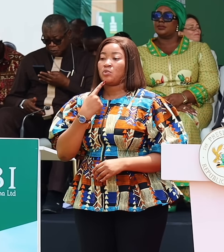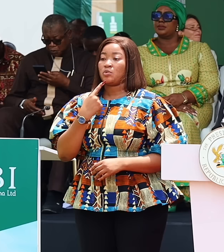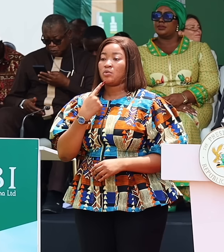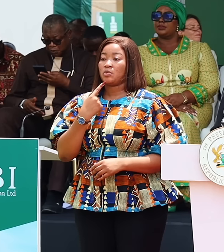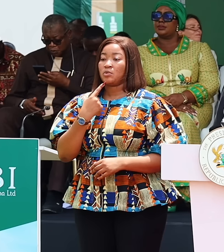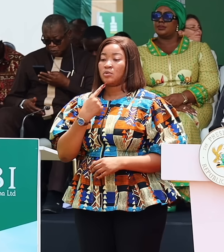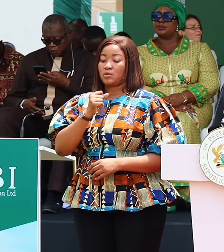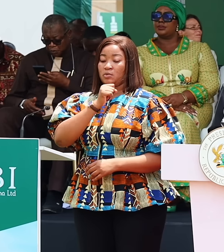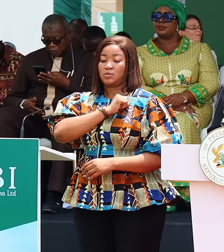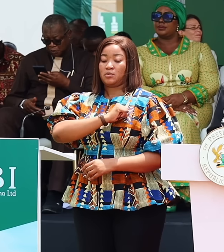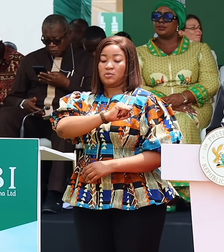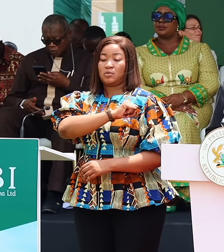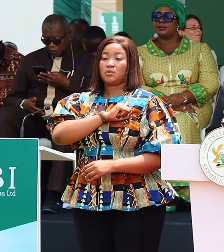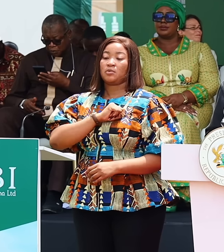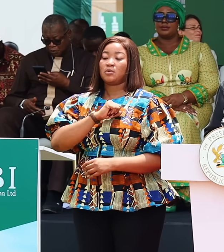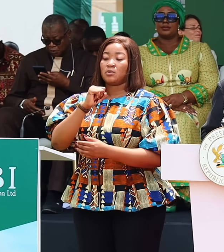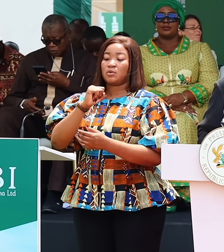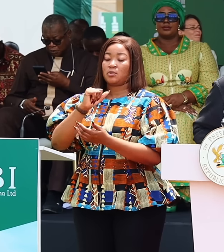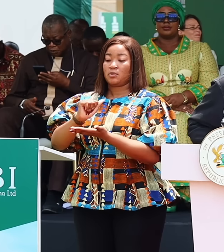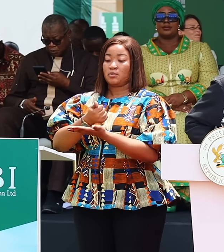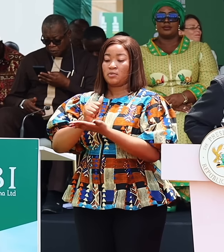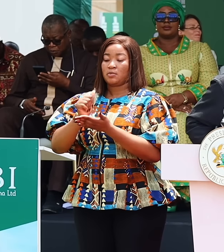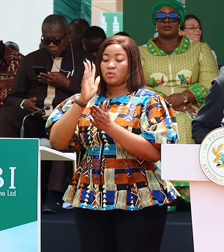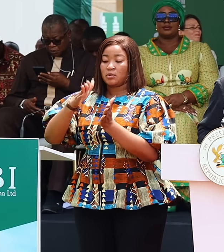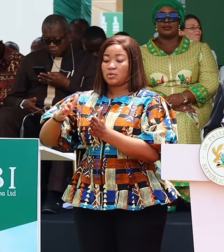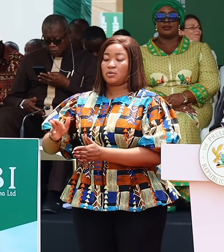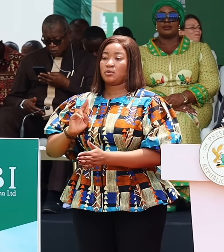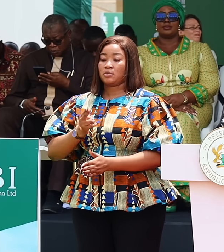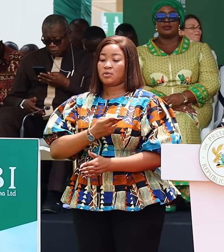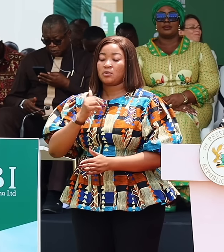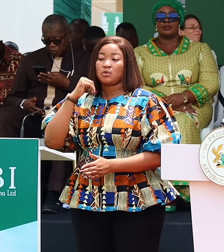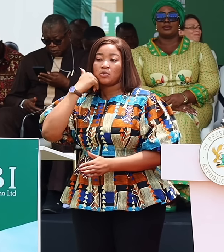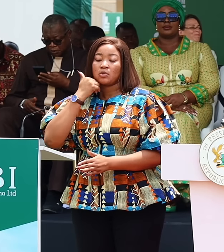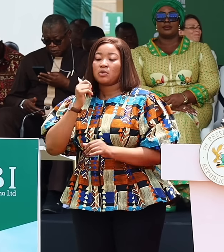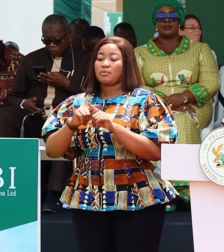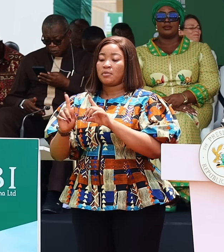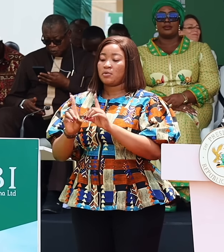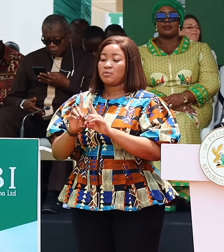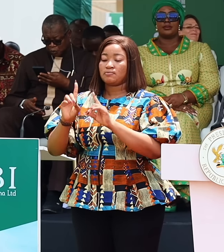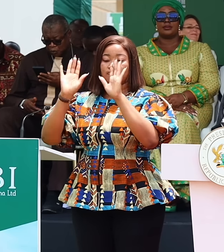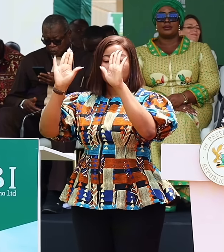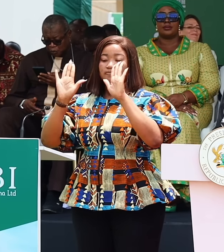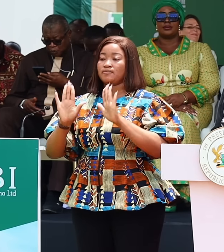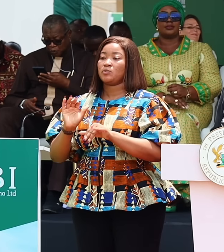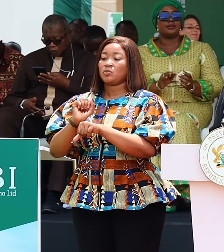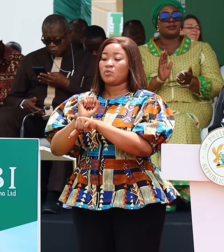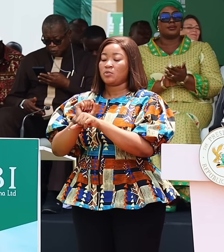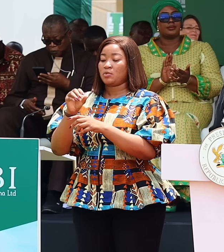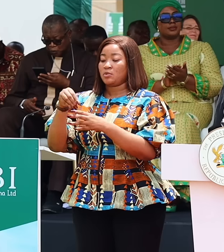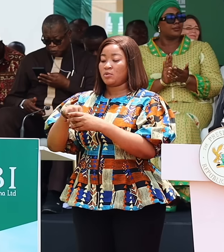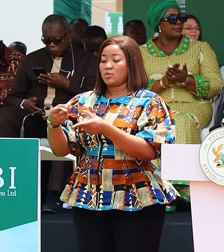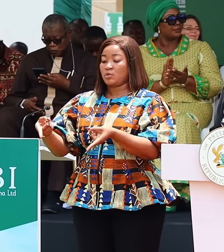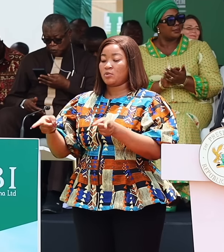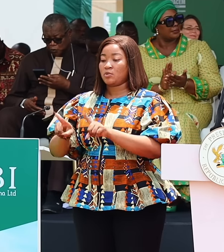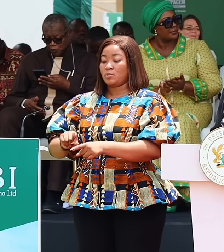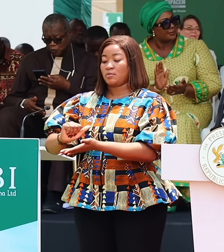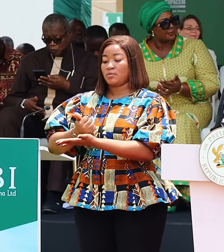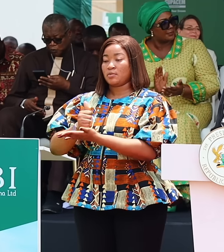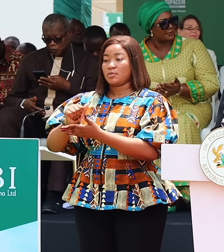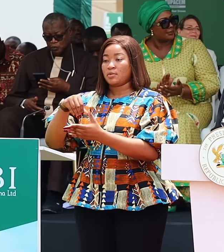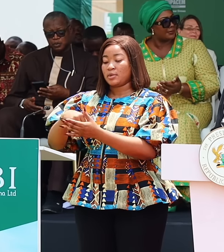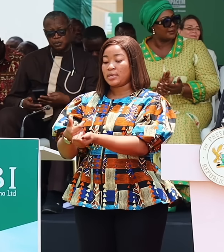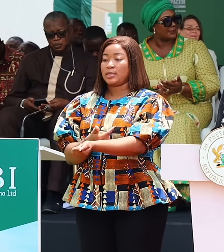been the Swiss ambassador and will be leaving us soon, but has done a very fantastic job in her period as